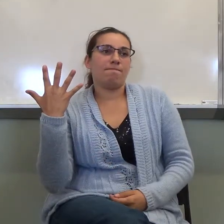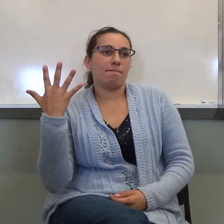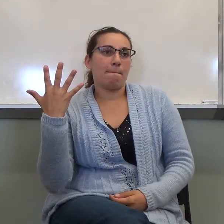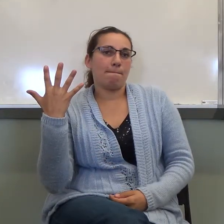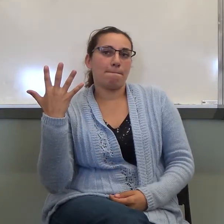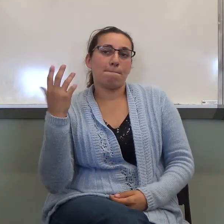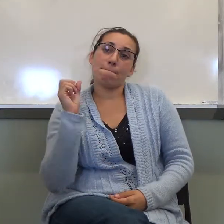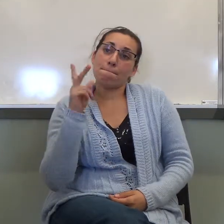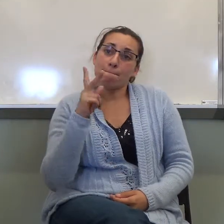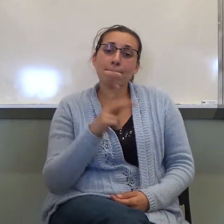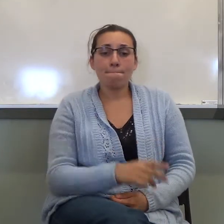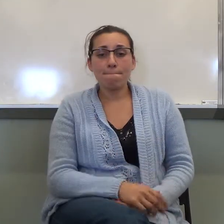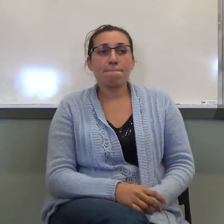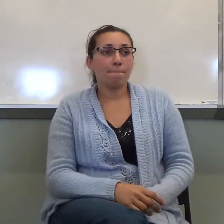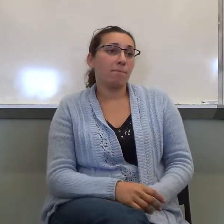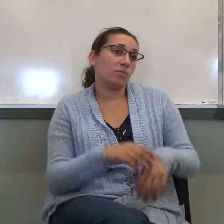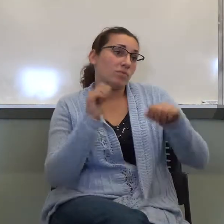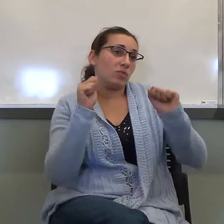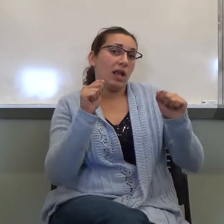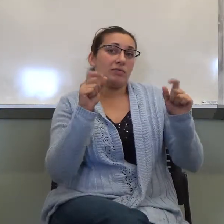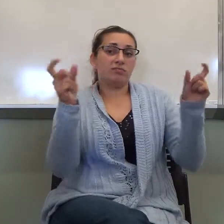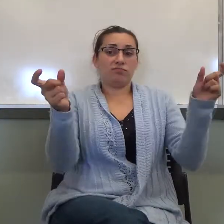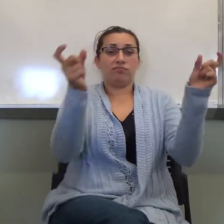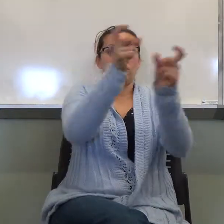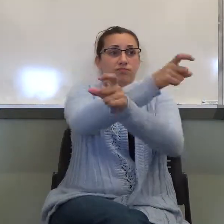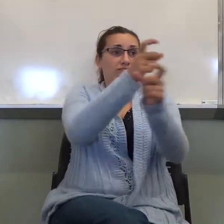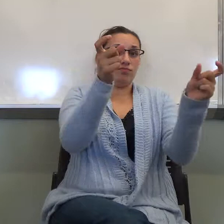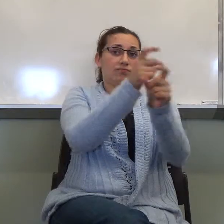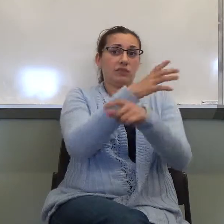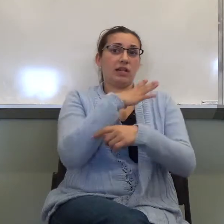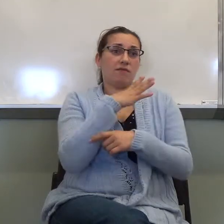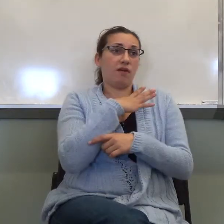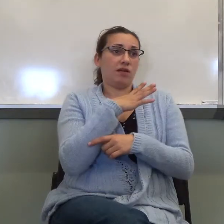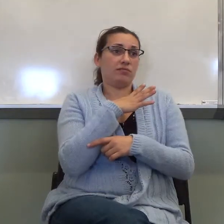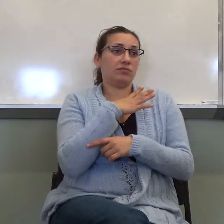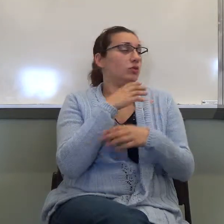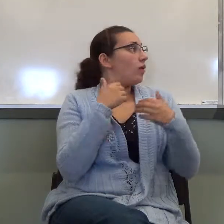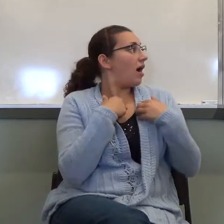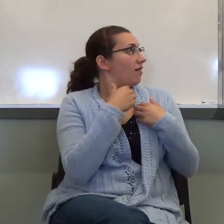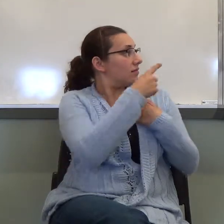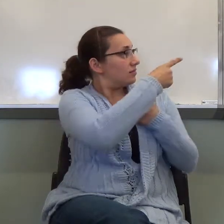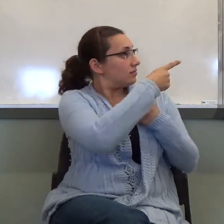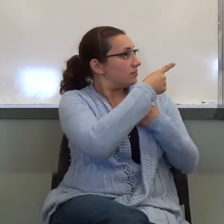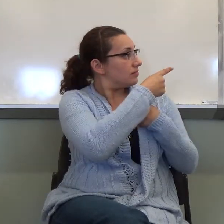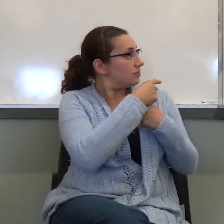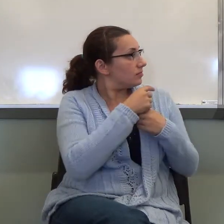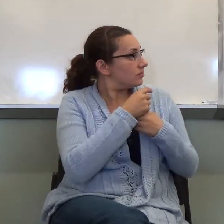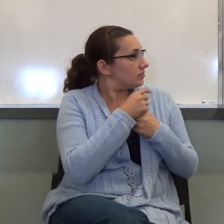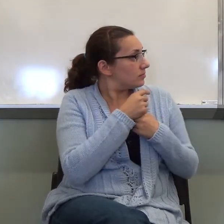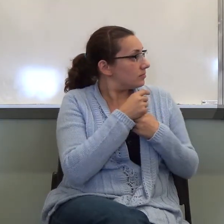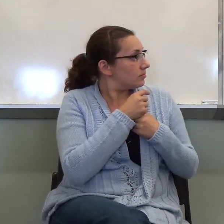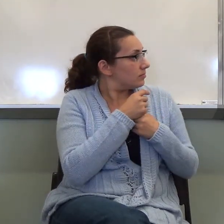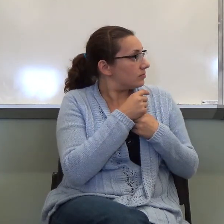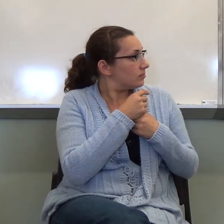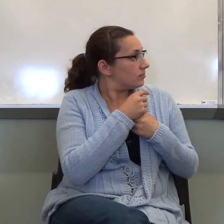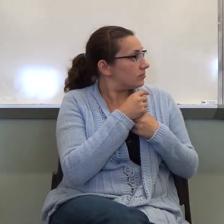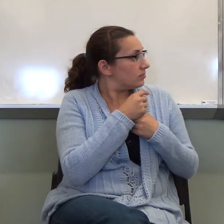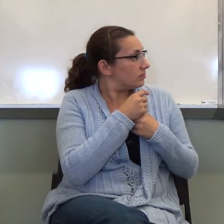Okay, we can commute if you wish, and then you get this, which allows you to do a